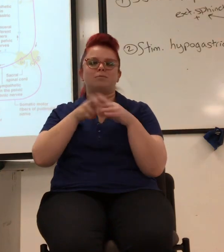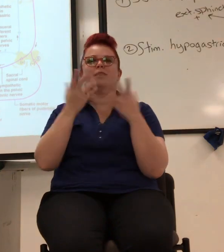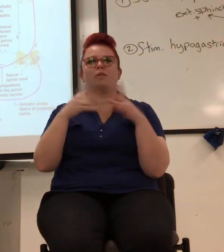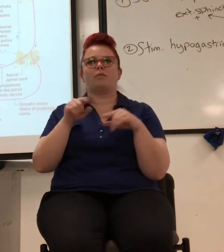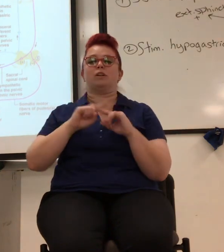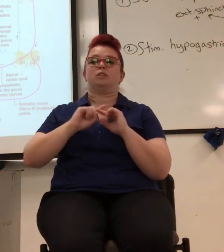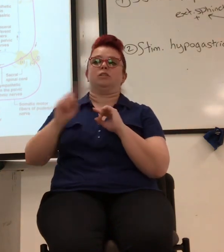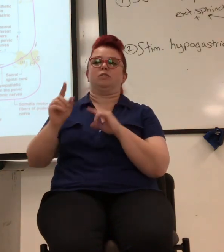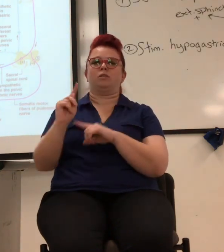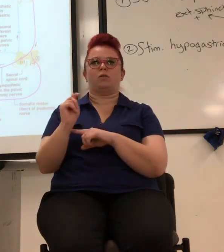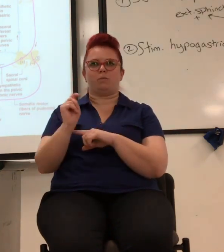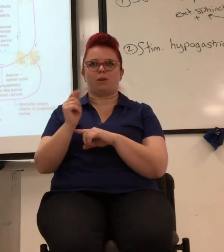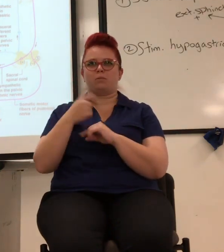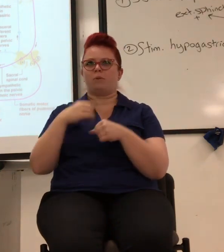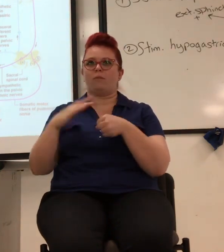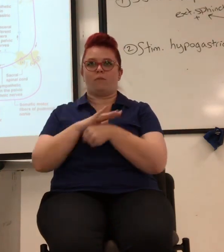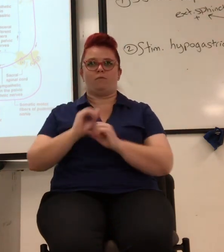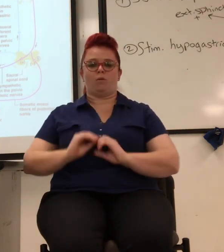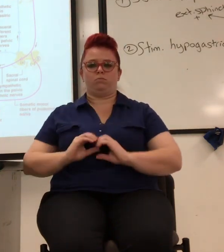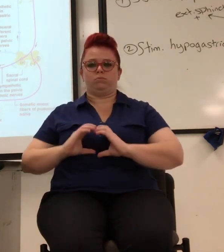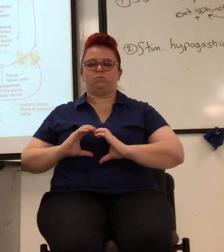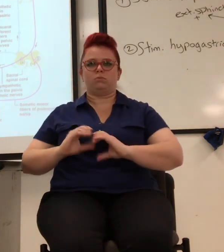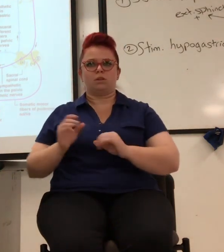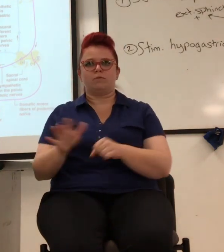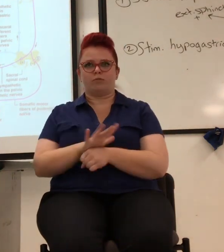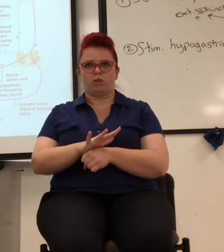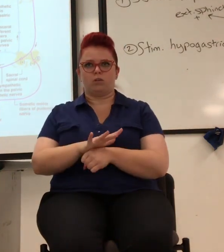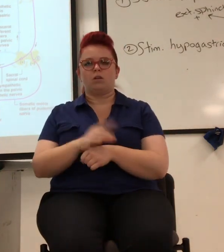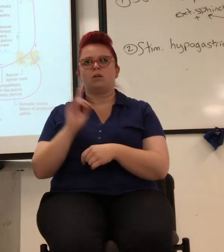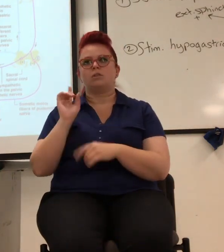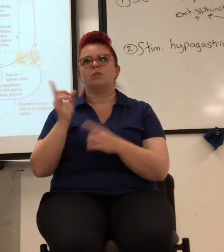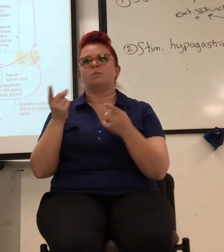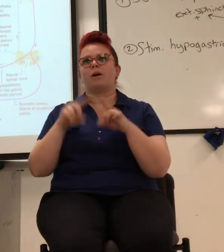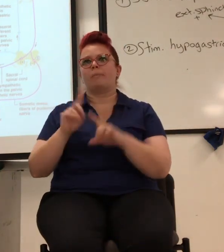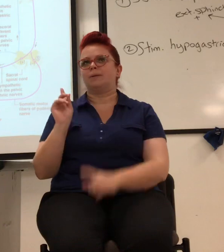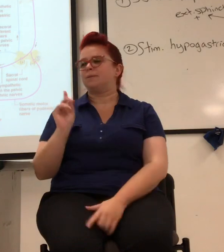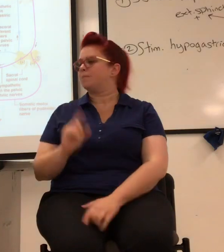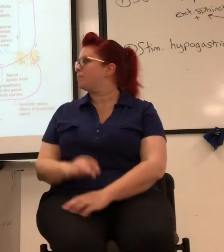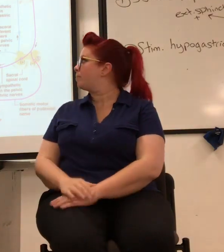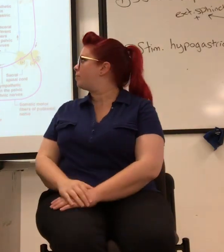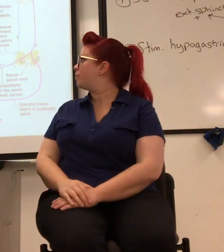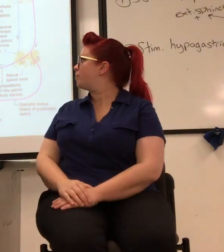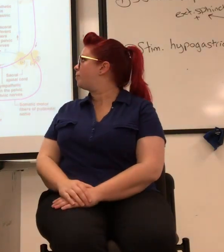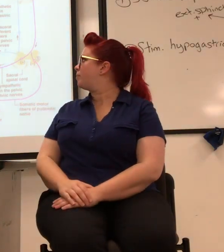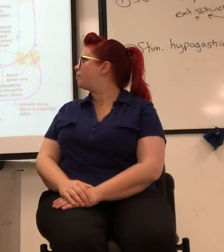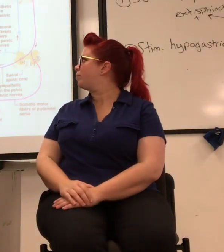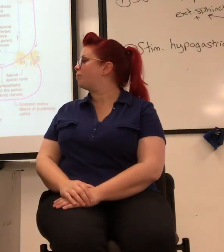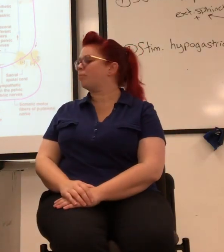stimulate the internal urethral sphincter.